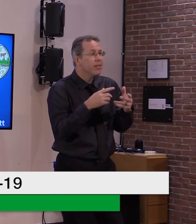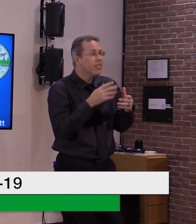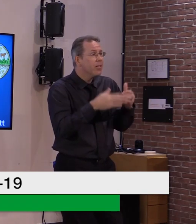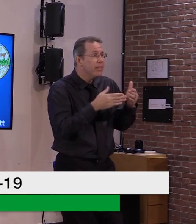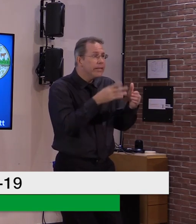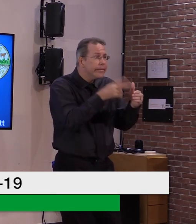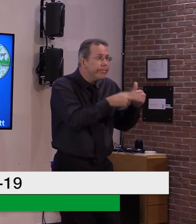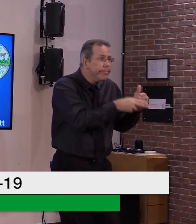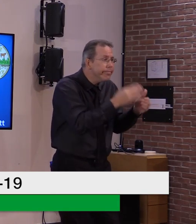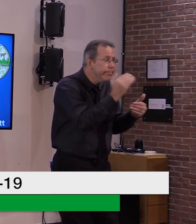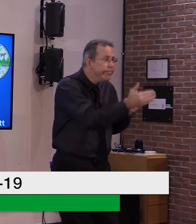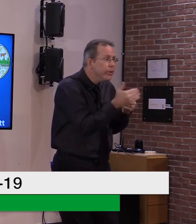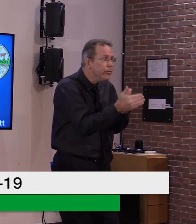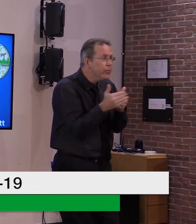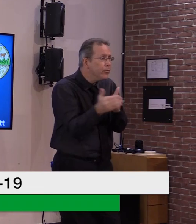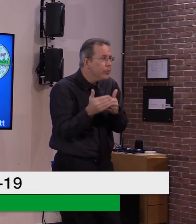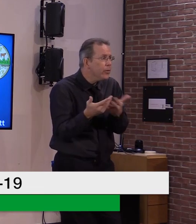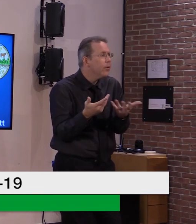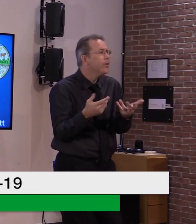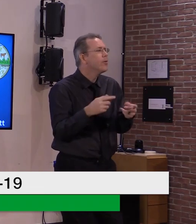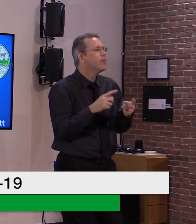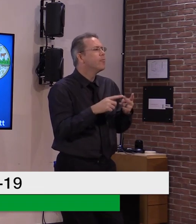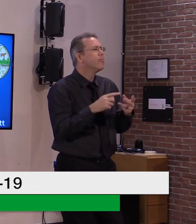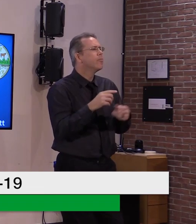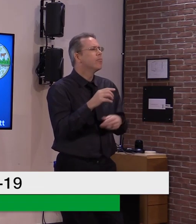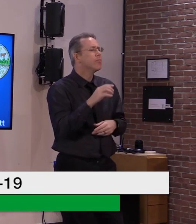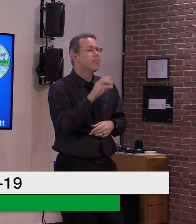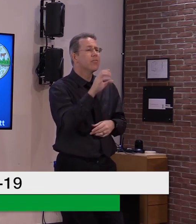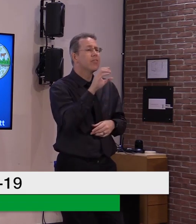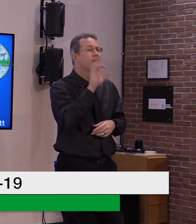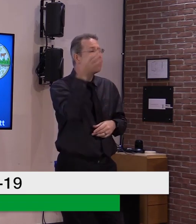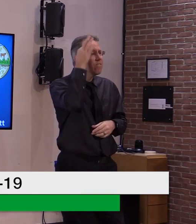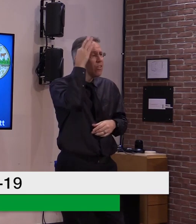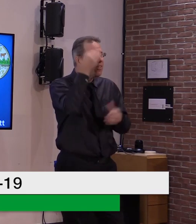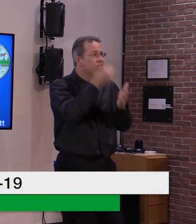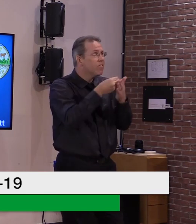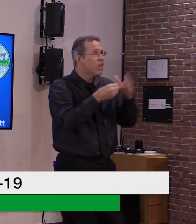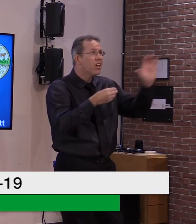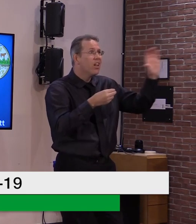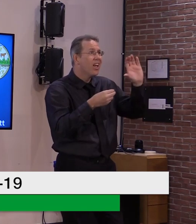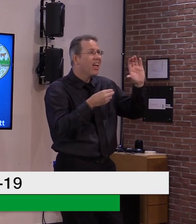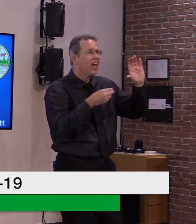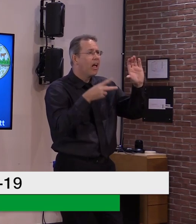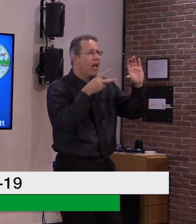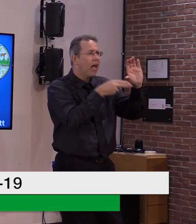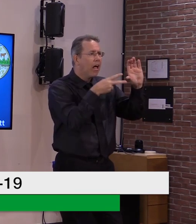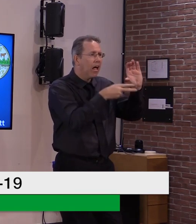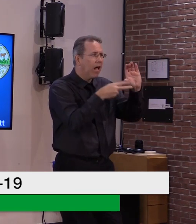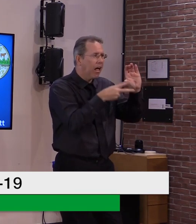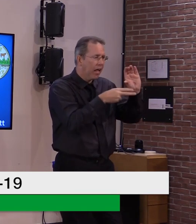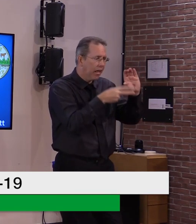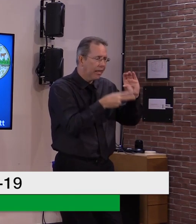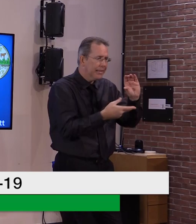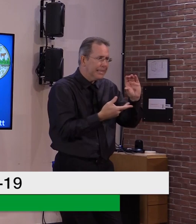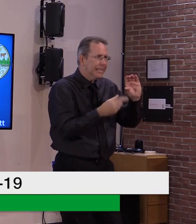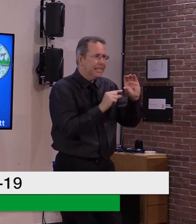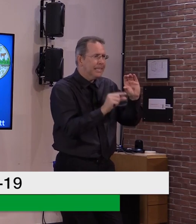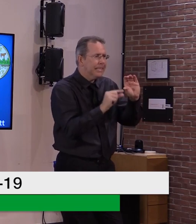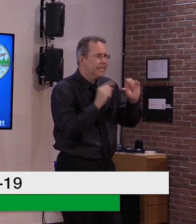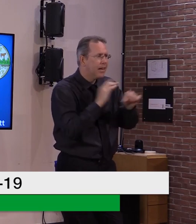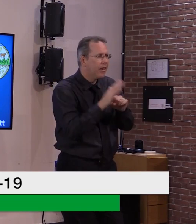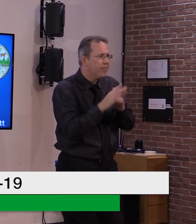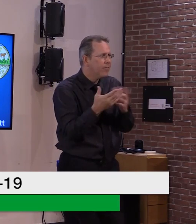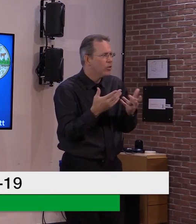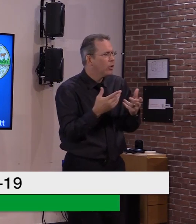the other cares act program known as pua or pandemic unemployment assistance so when you add all those factors